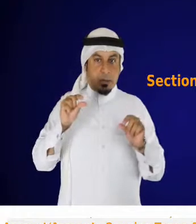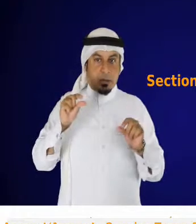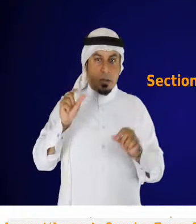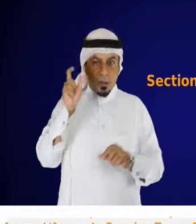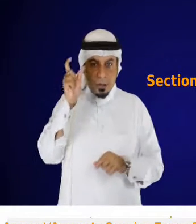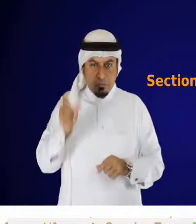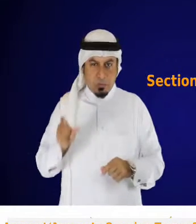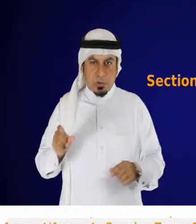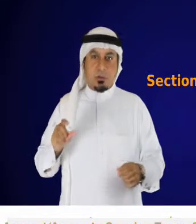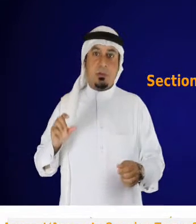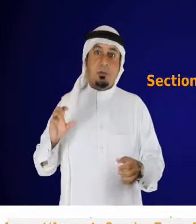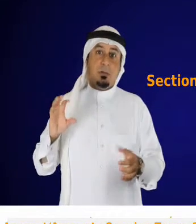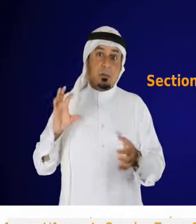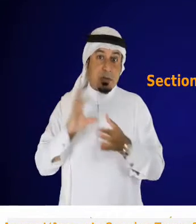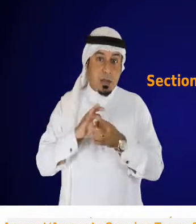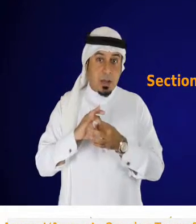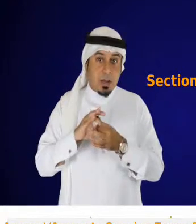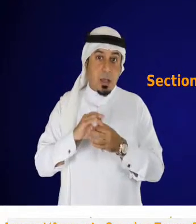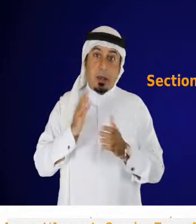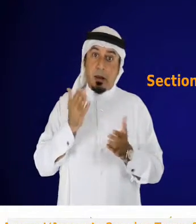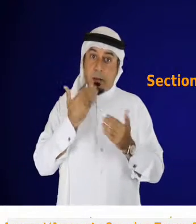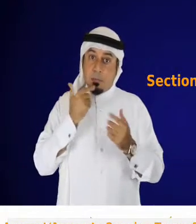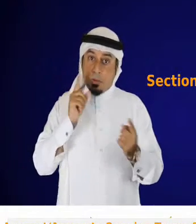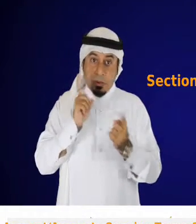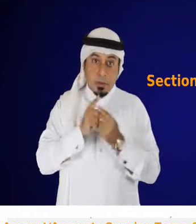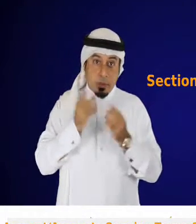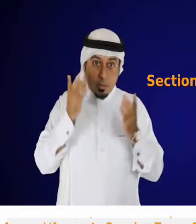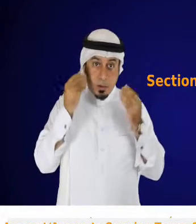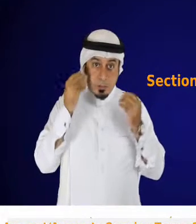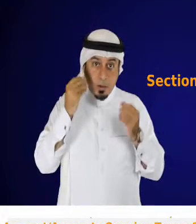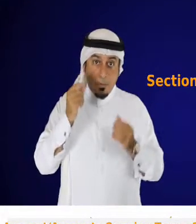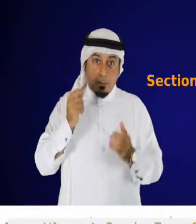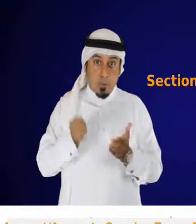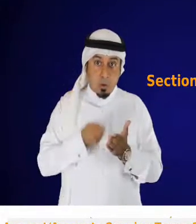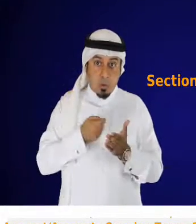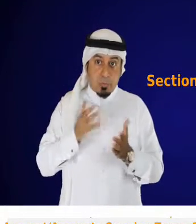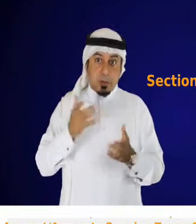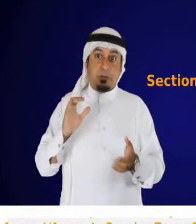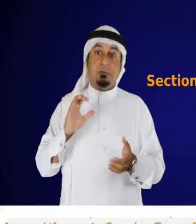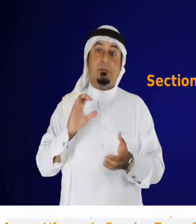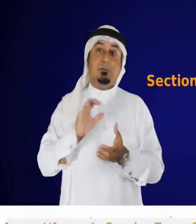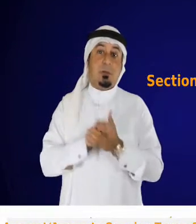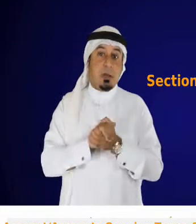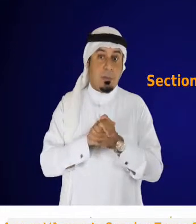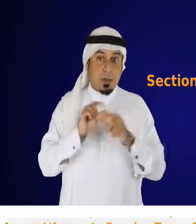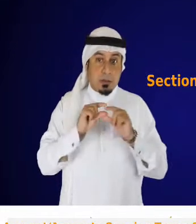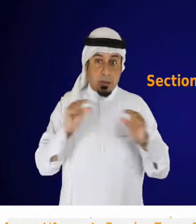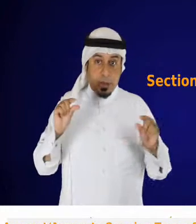customer's signature at the bank. If instructions were received verbally or through fax, telex, or any